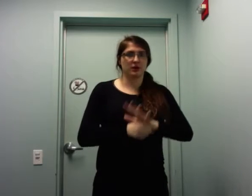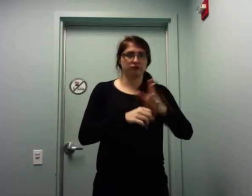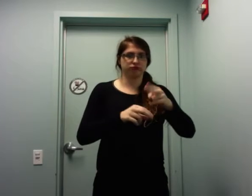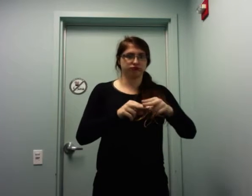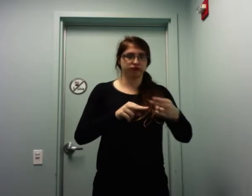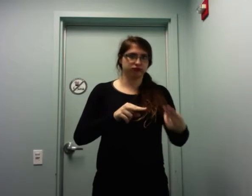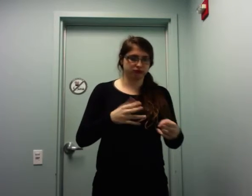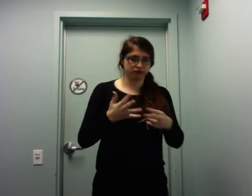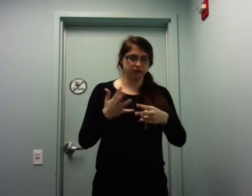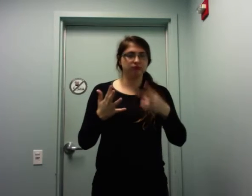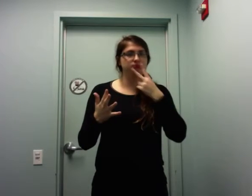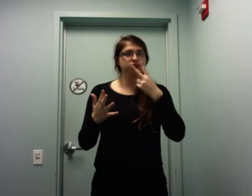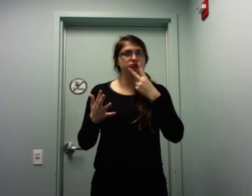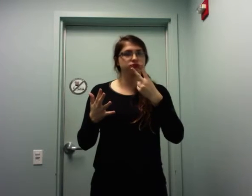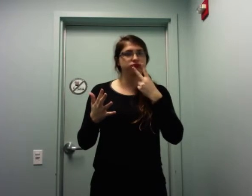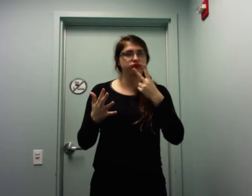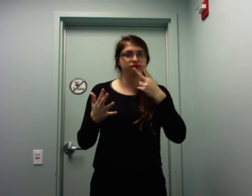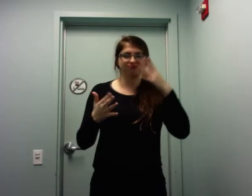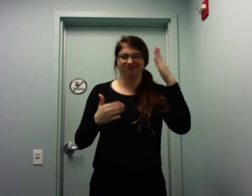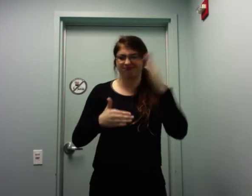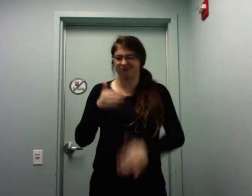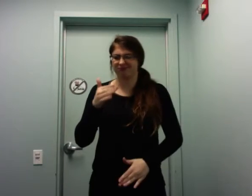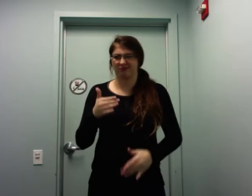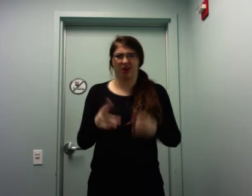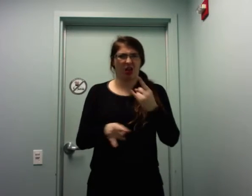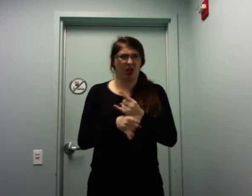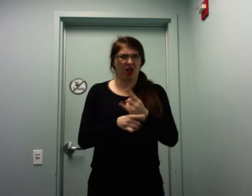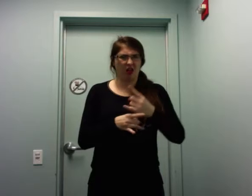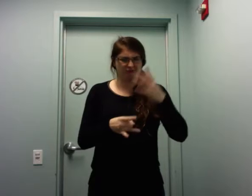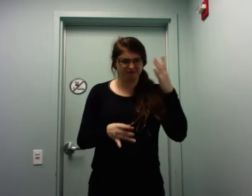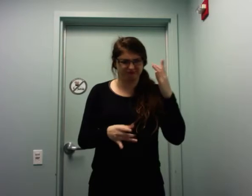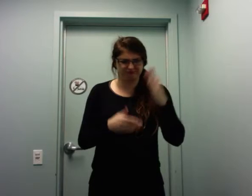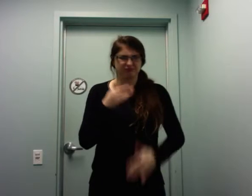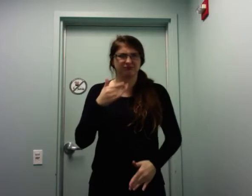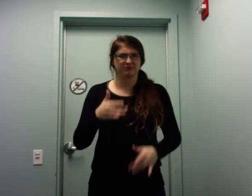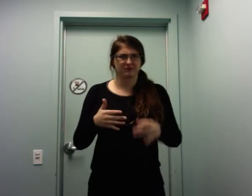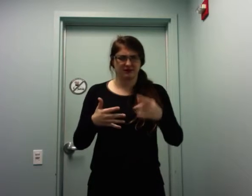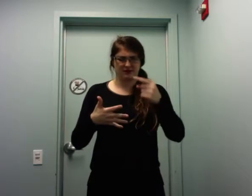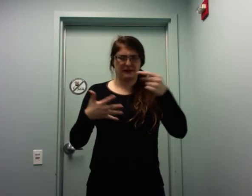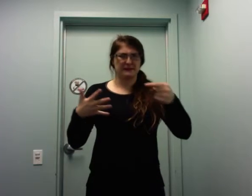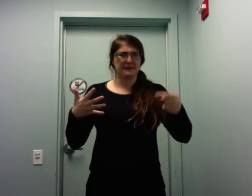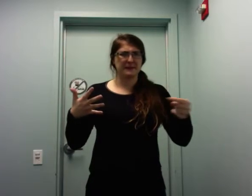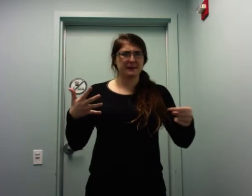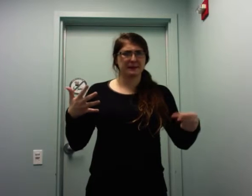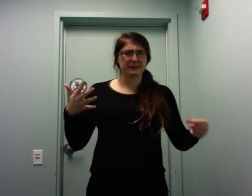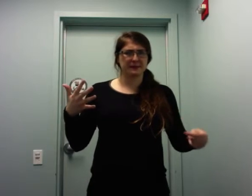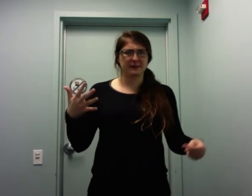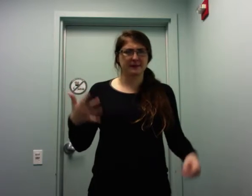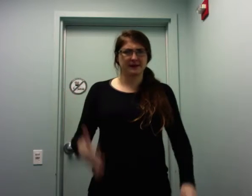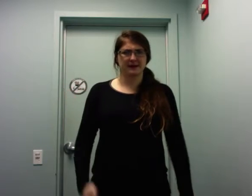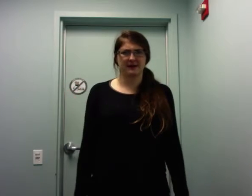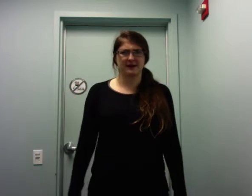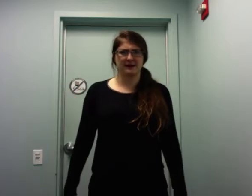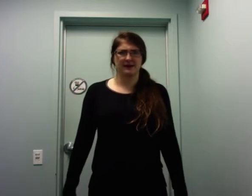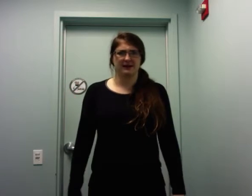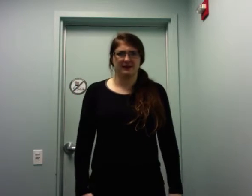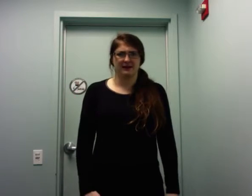smoking cigarettes, stopping drinking alcohol, and introducing early medical therapies. All of these things can keep the immune